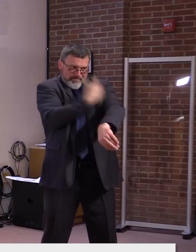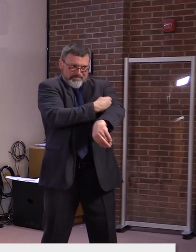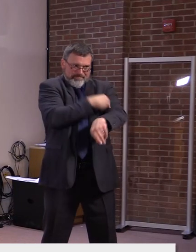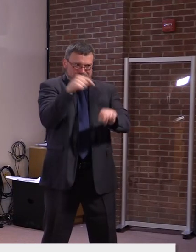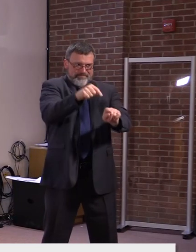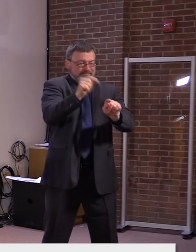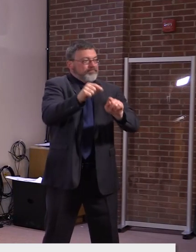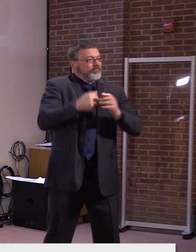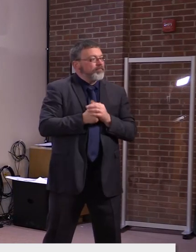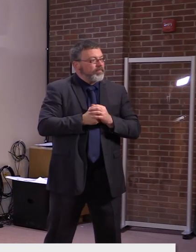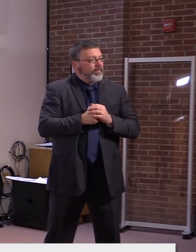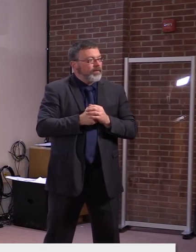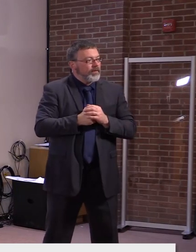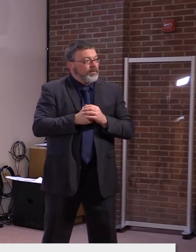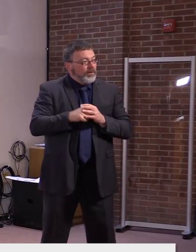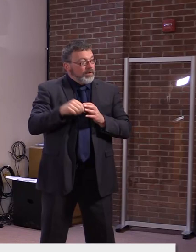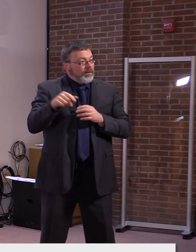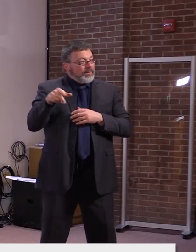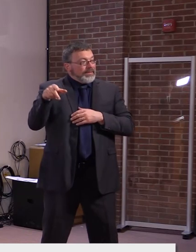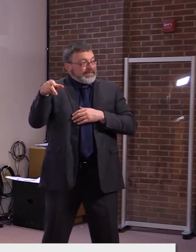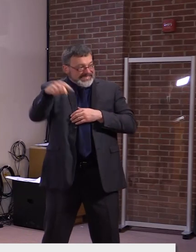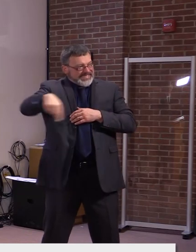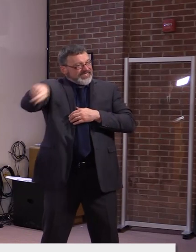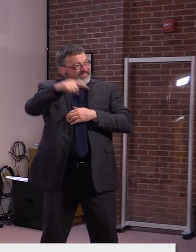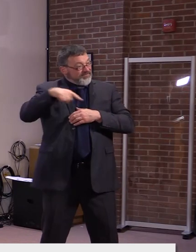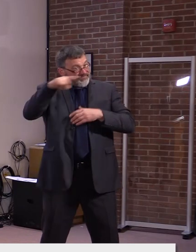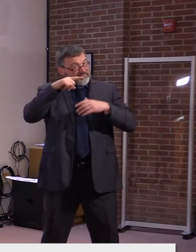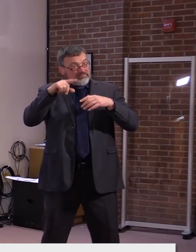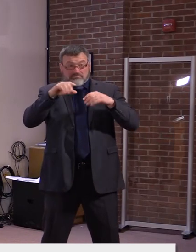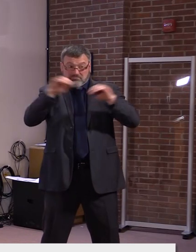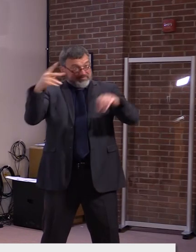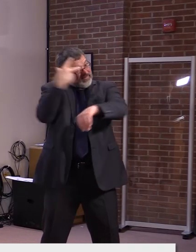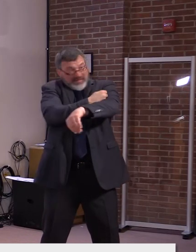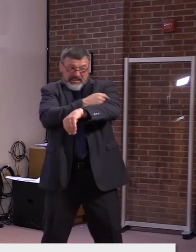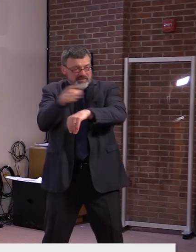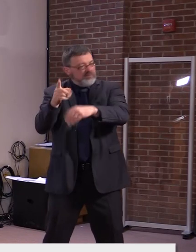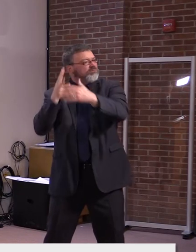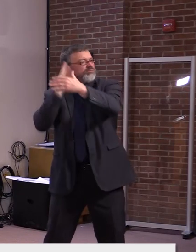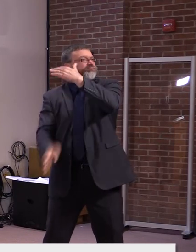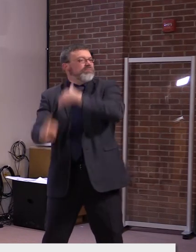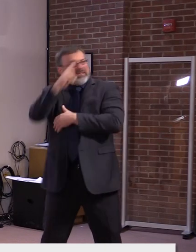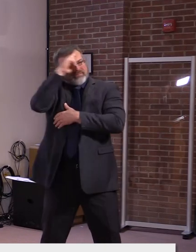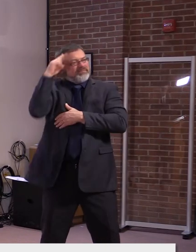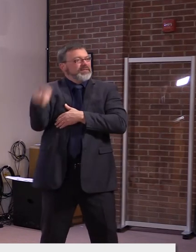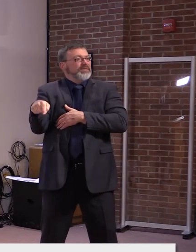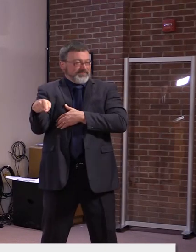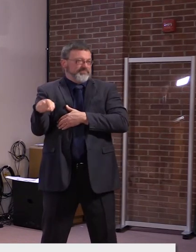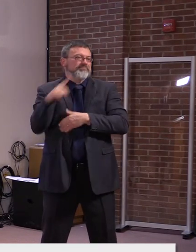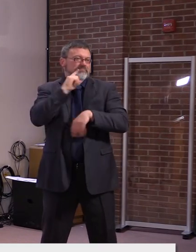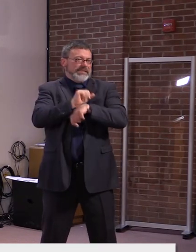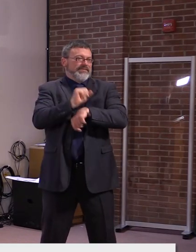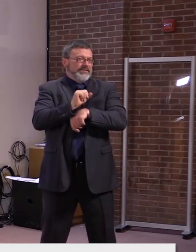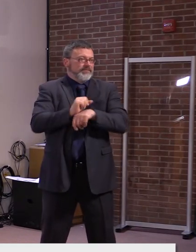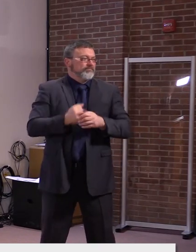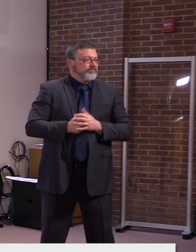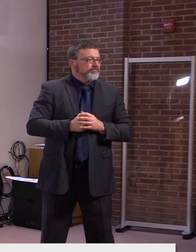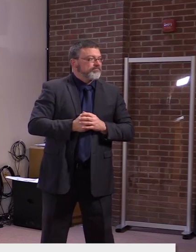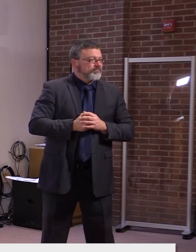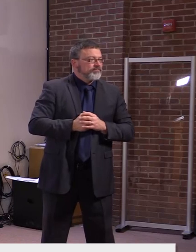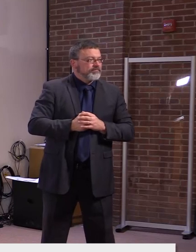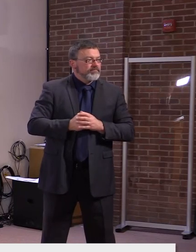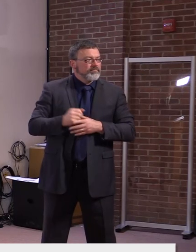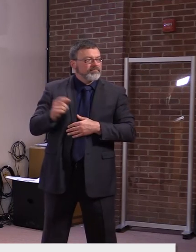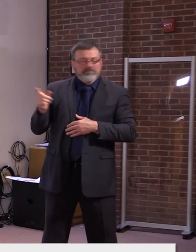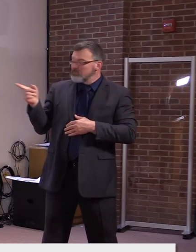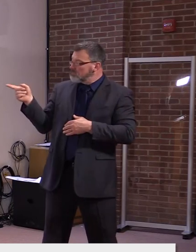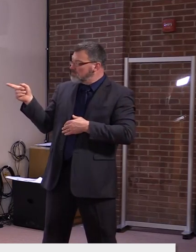vaccinated going to our hospitals in much greater frequency. Looking at the regions of Vermont, we see some slight improvement in